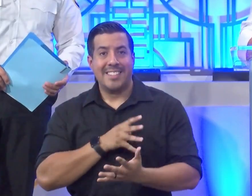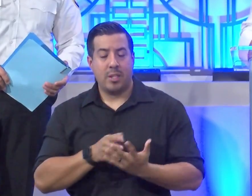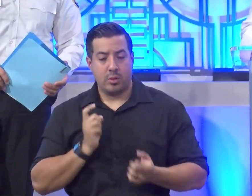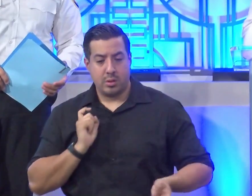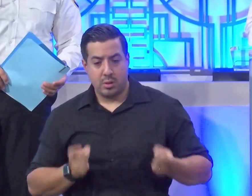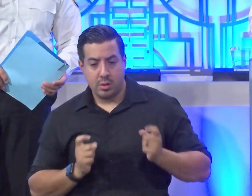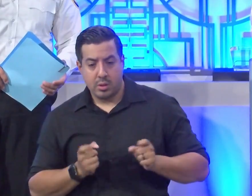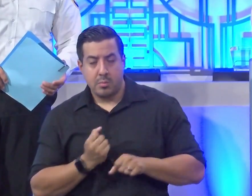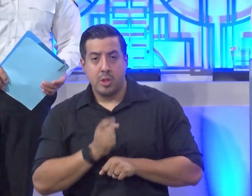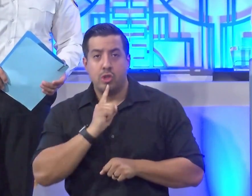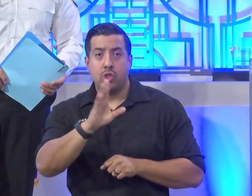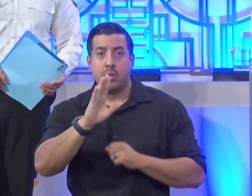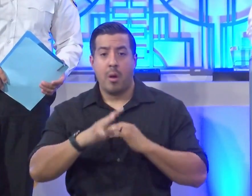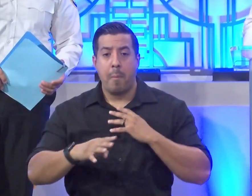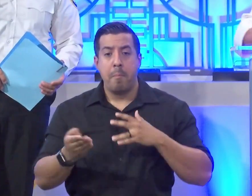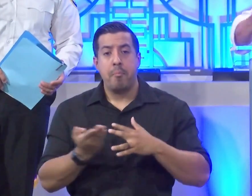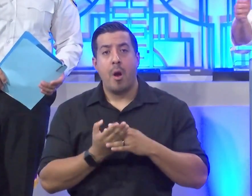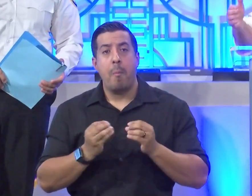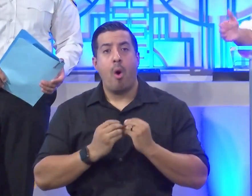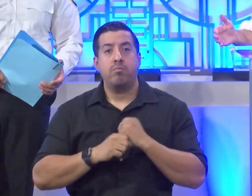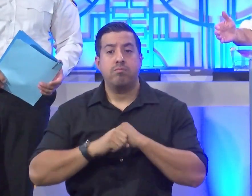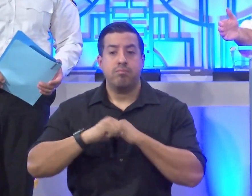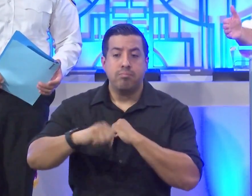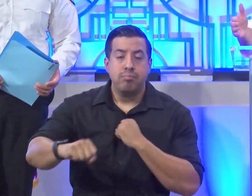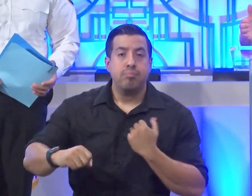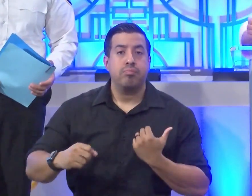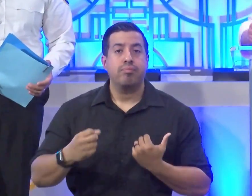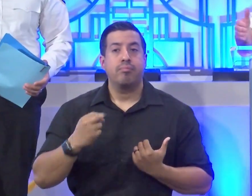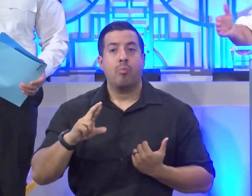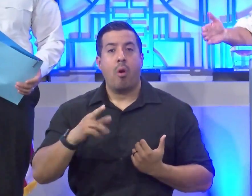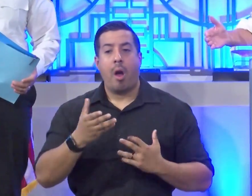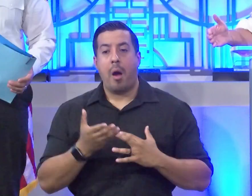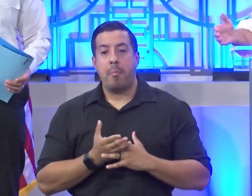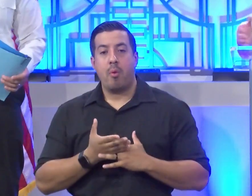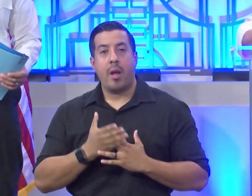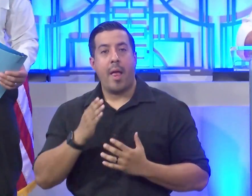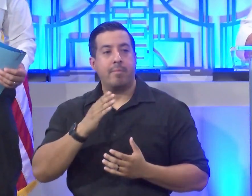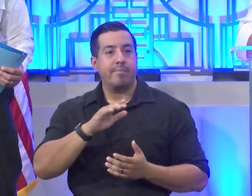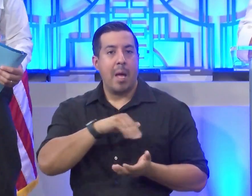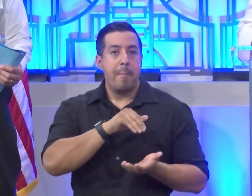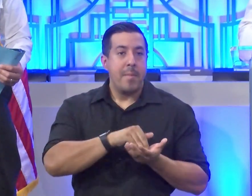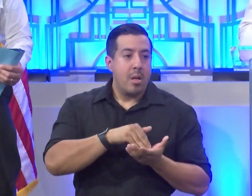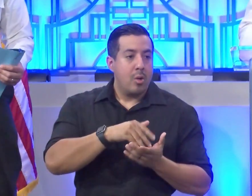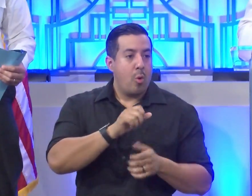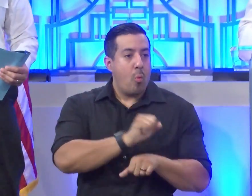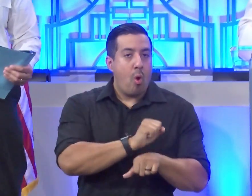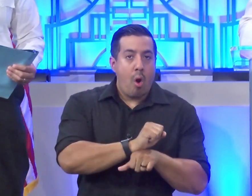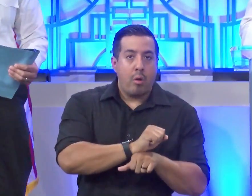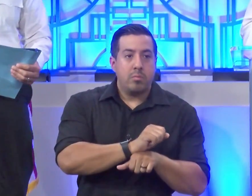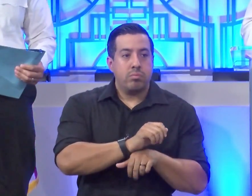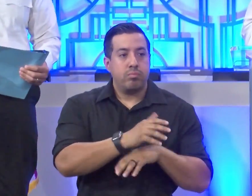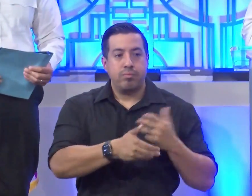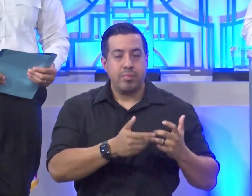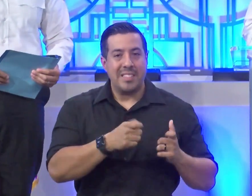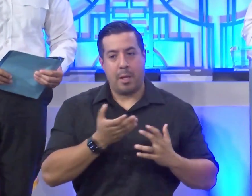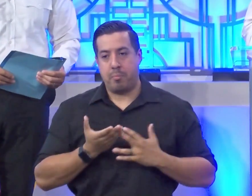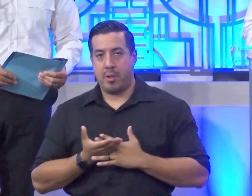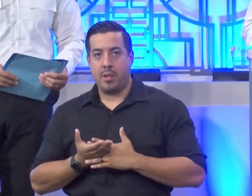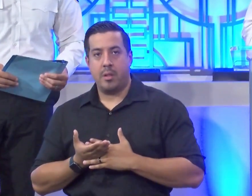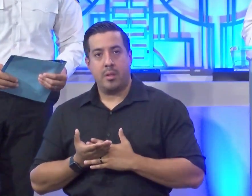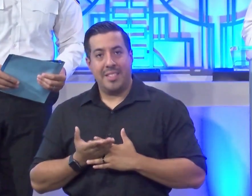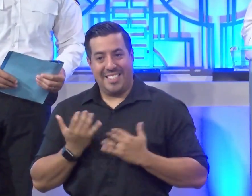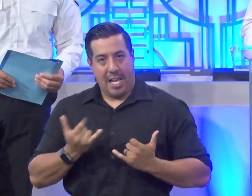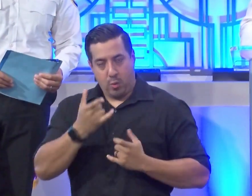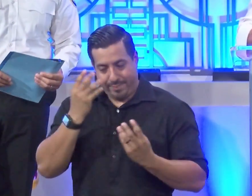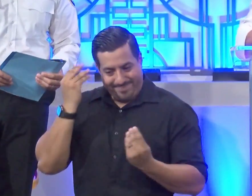get longer breaks. Maybe you start earlier in the morning, maybe you take longer break in the middle of the day and work later in the night. You've done this every year before. The point is, this is the weekend to start